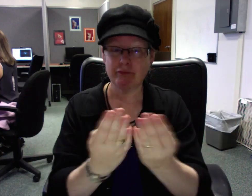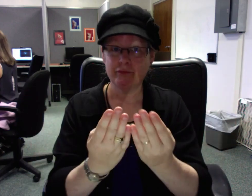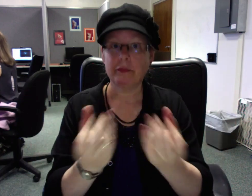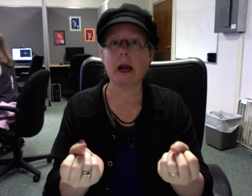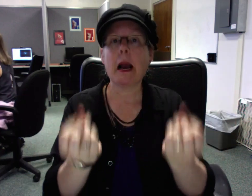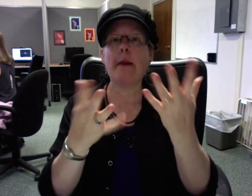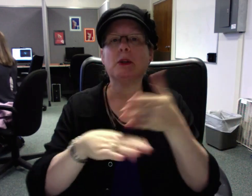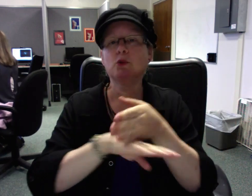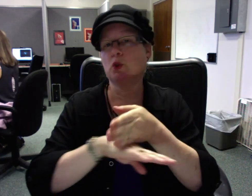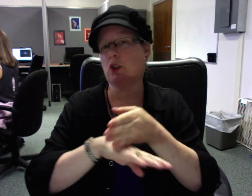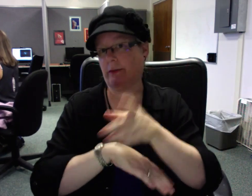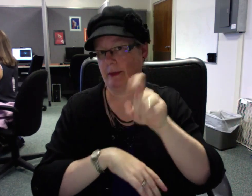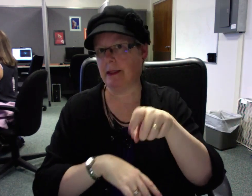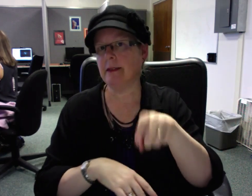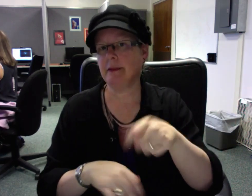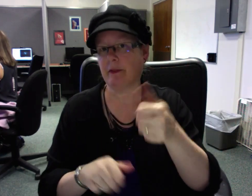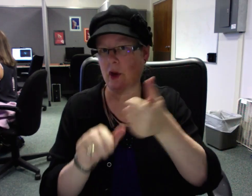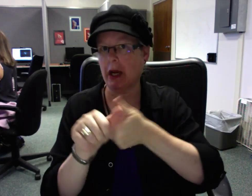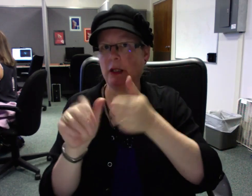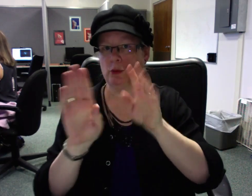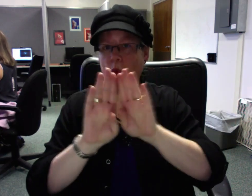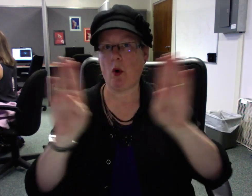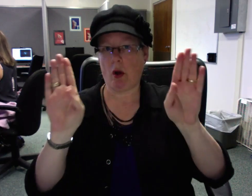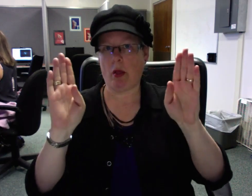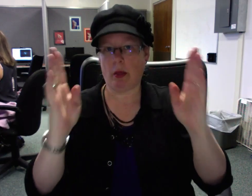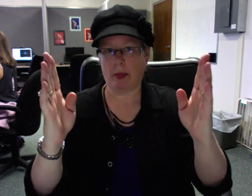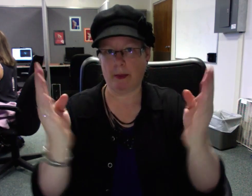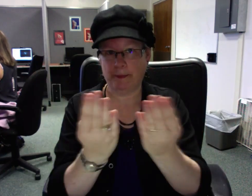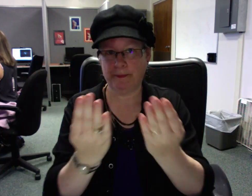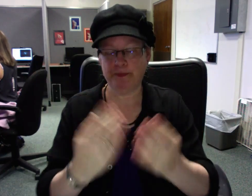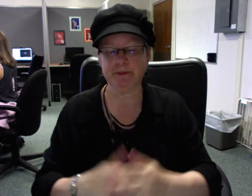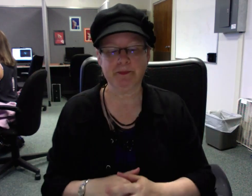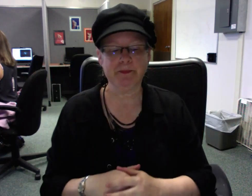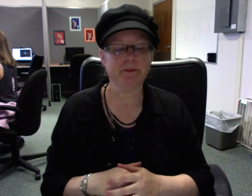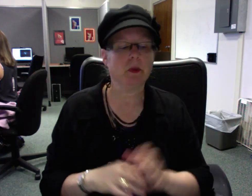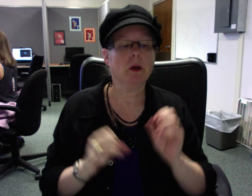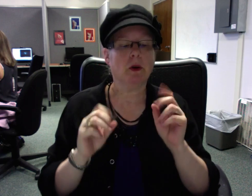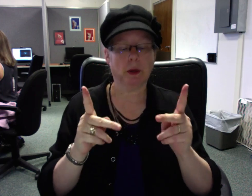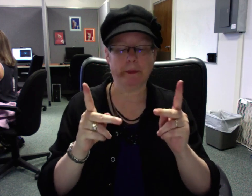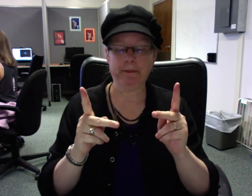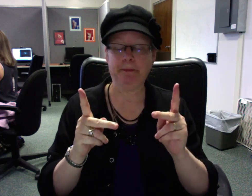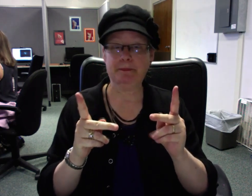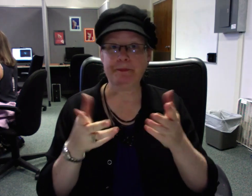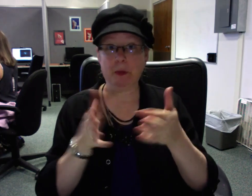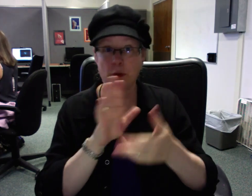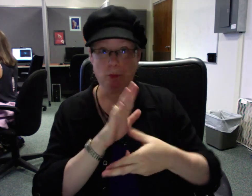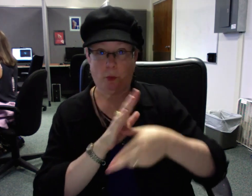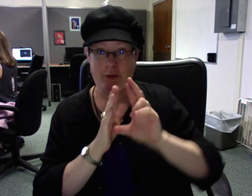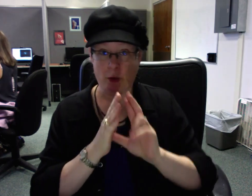So after we find the area of one wall, we can just multiply it by 4 to find out how much wood we'll need for the